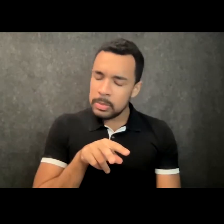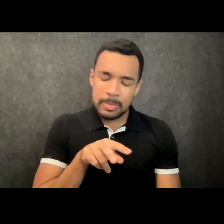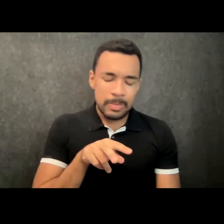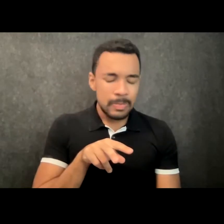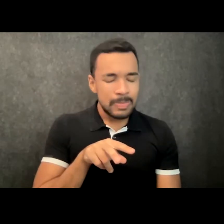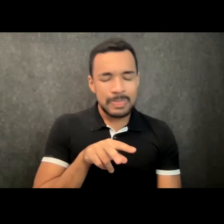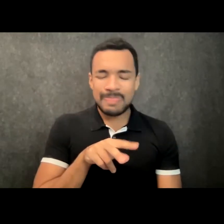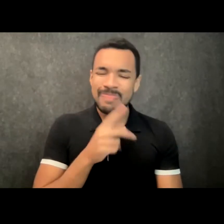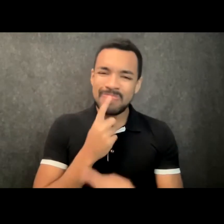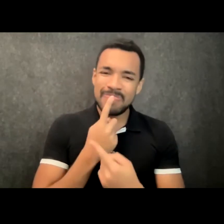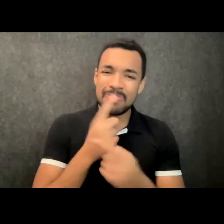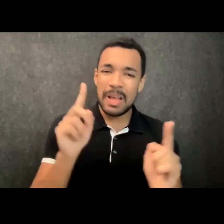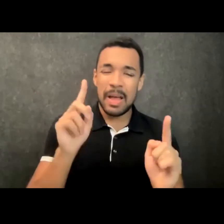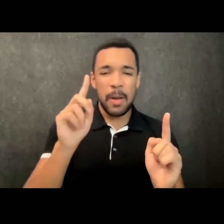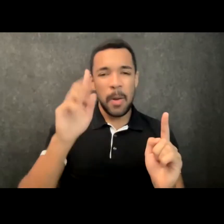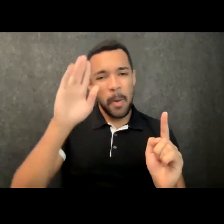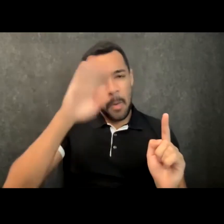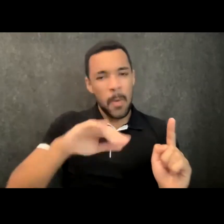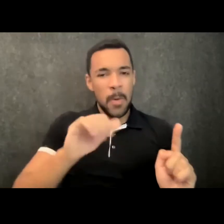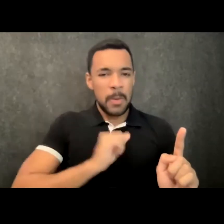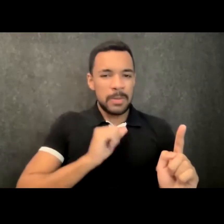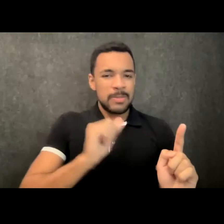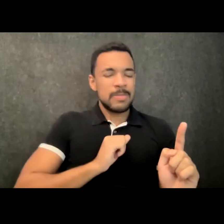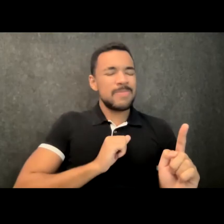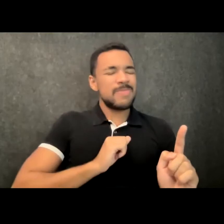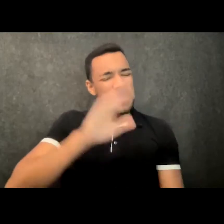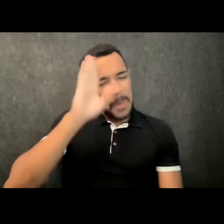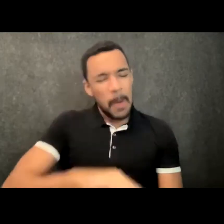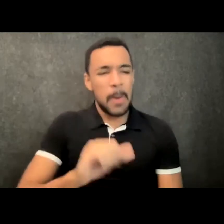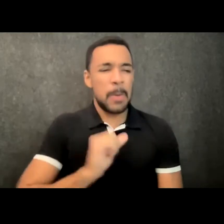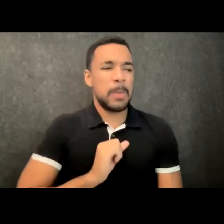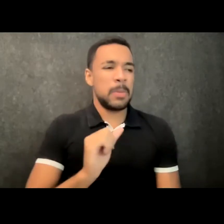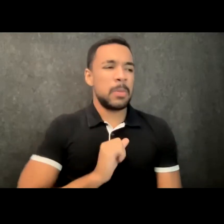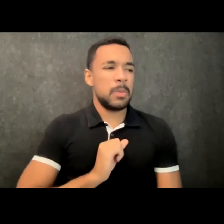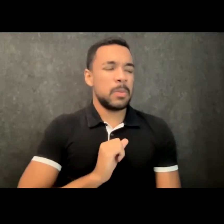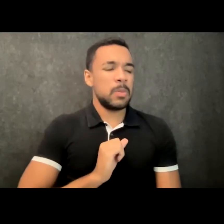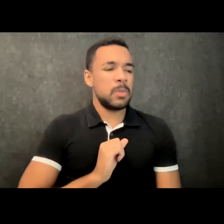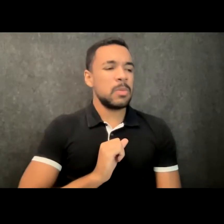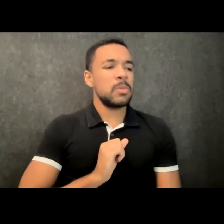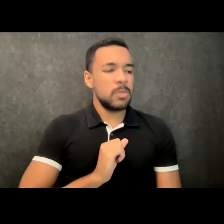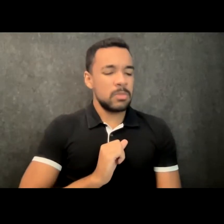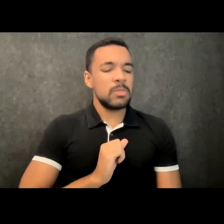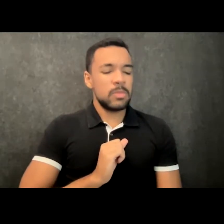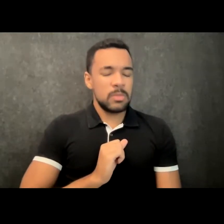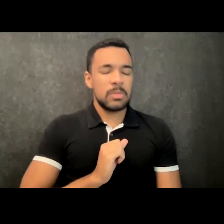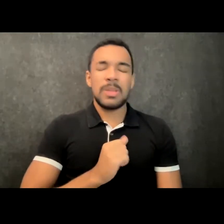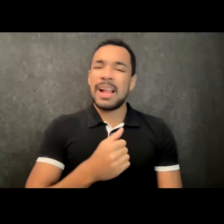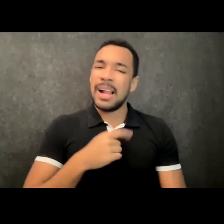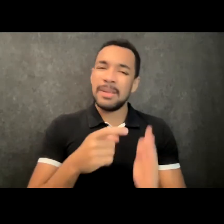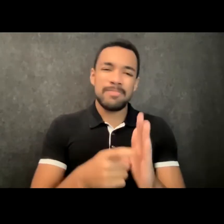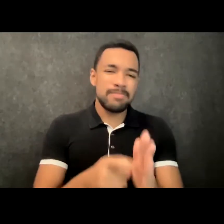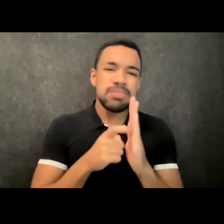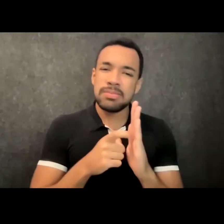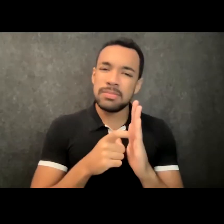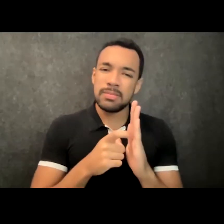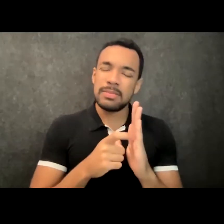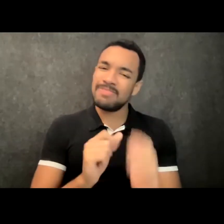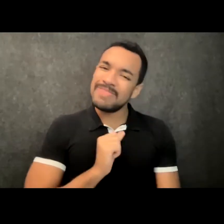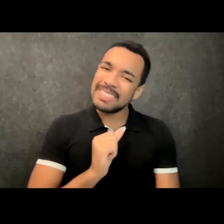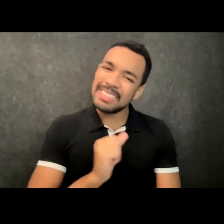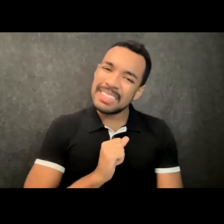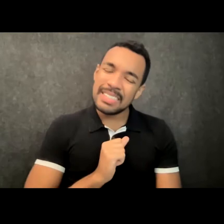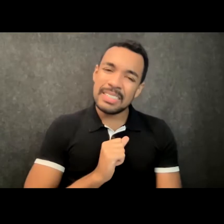who I be. I know who I be. I insist upon myself. I know who